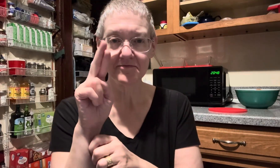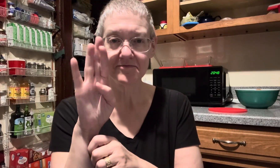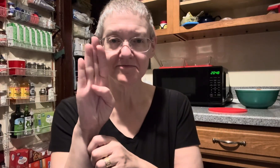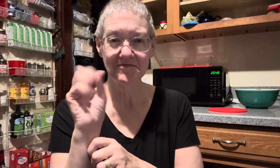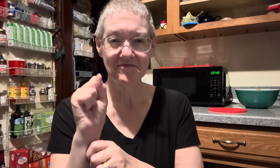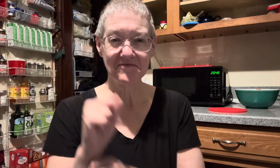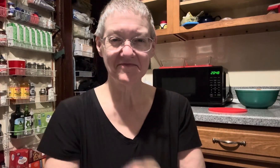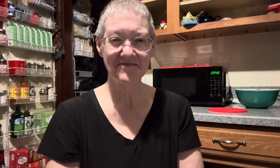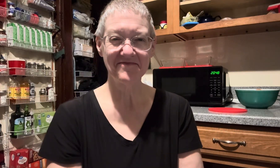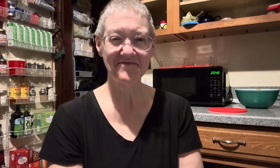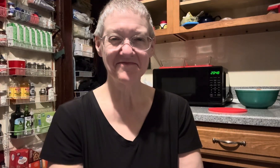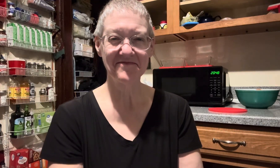in it. There's no carbs.